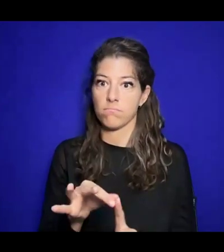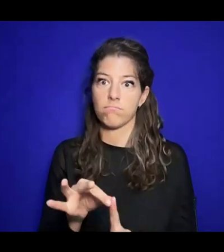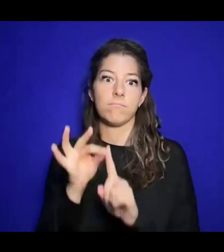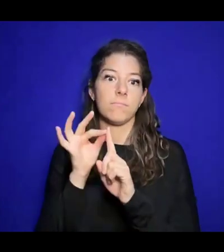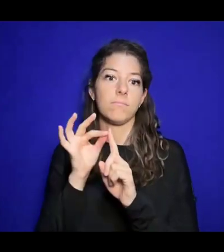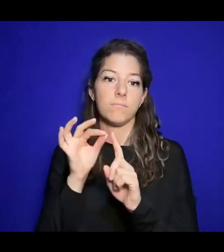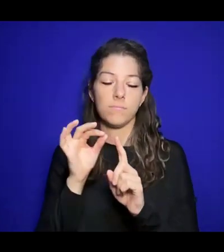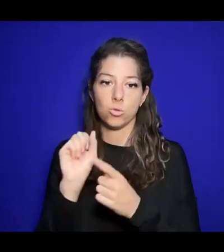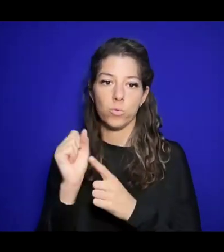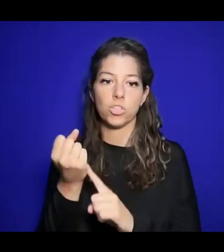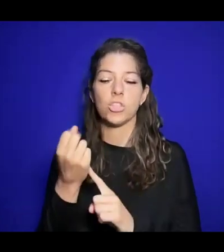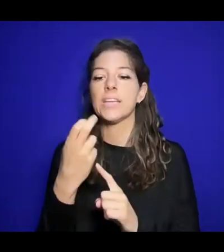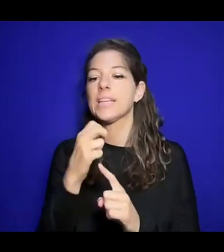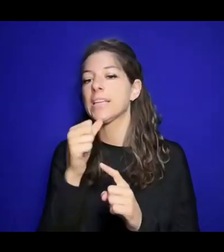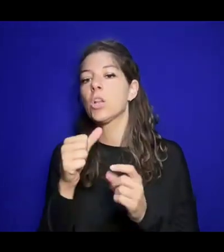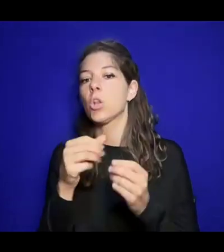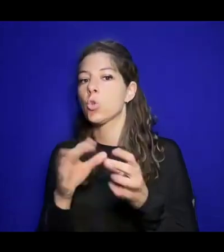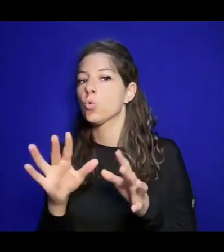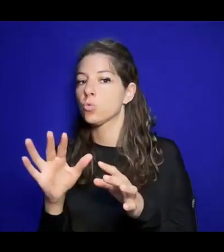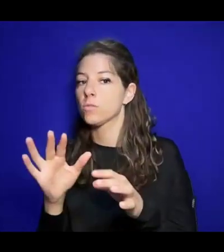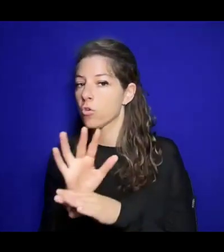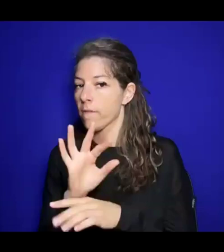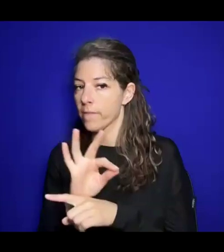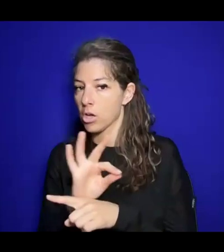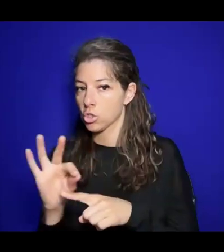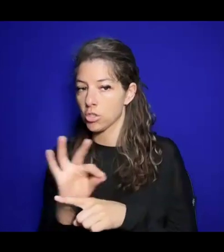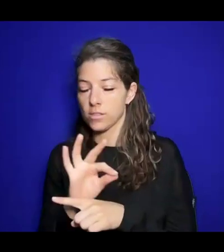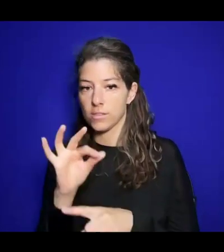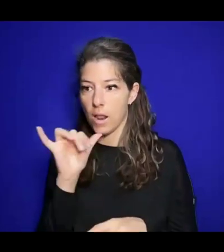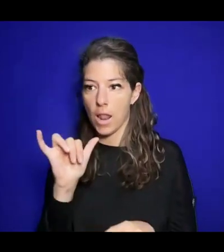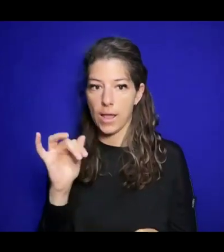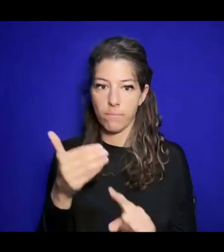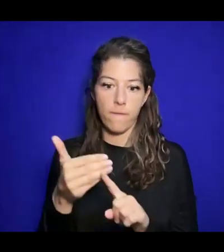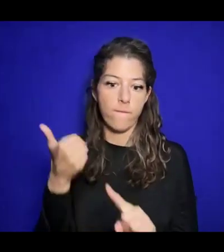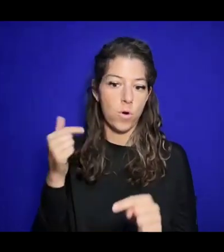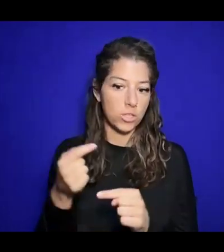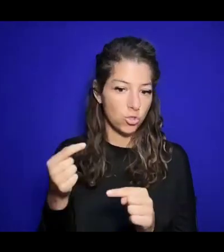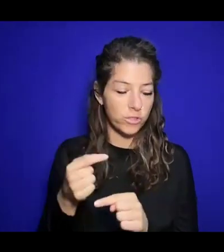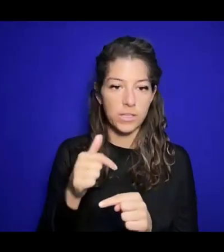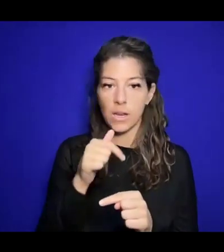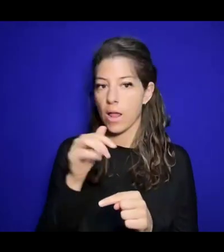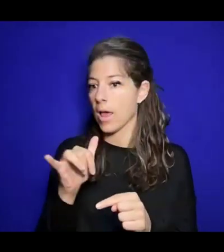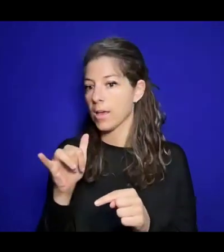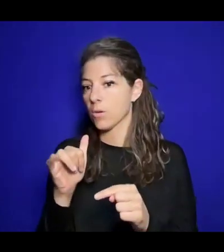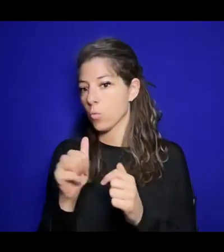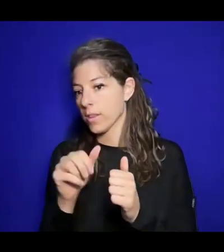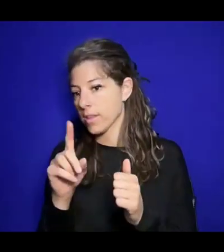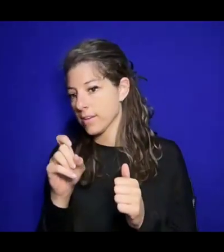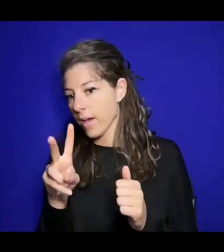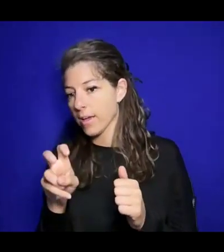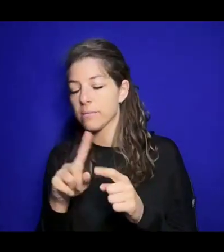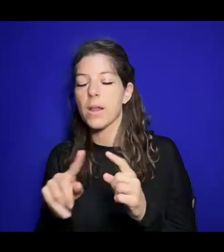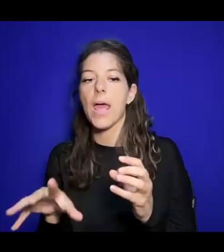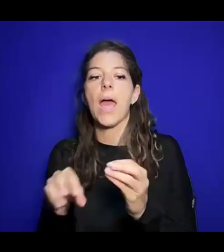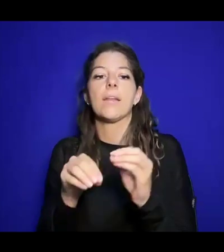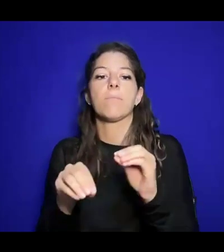case. He didn't lose total function. It's not like it was before his injury. It's not like it was with the device, but